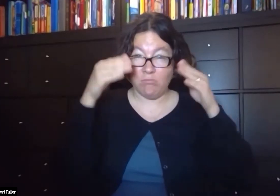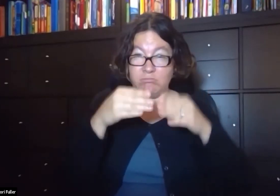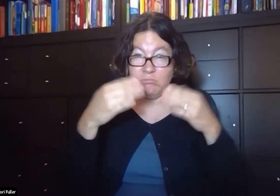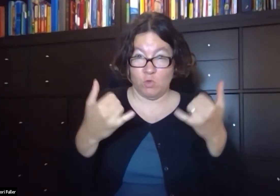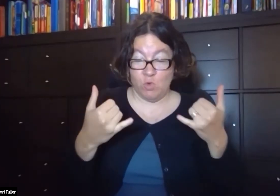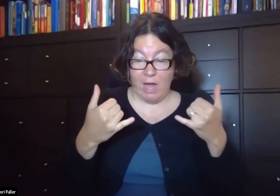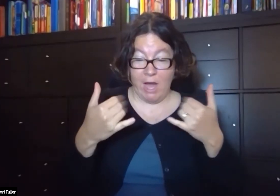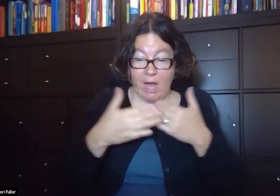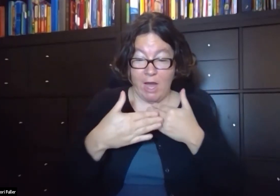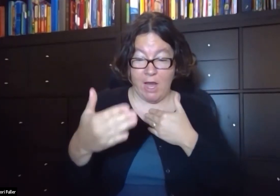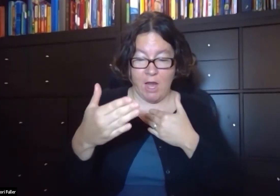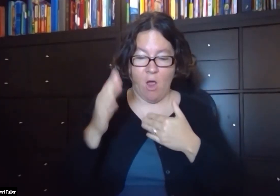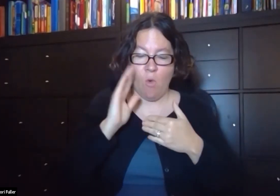interpreted.